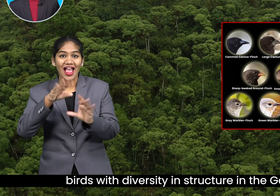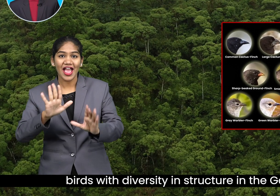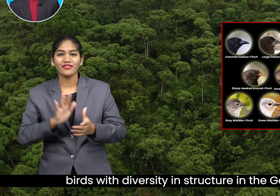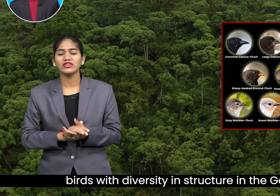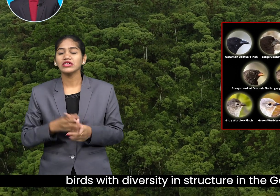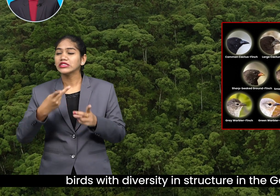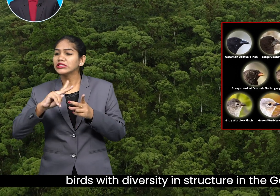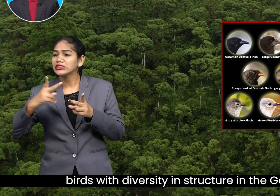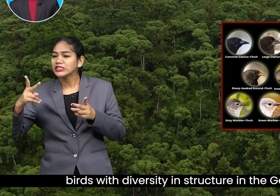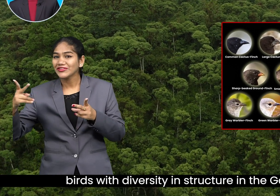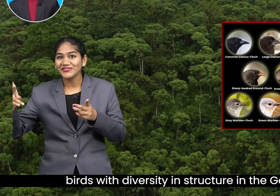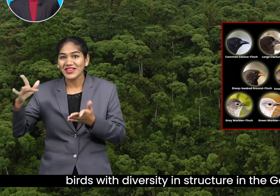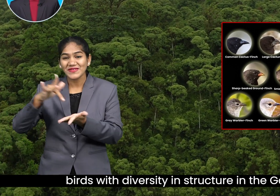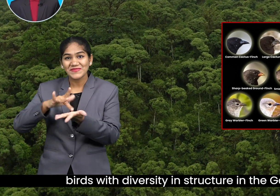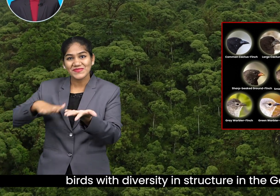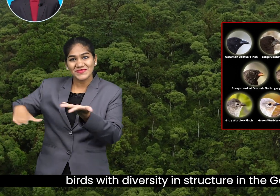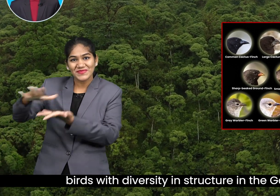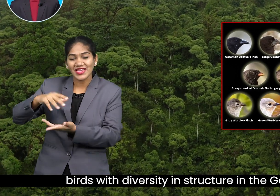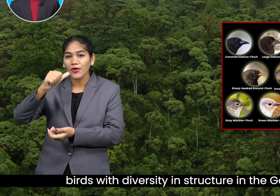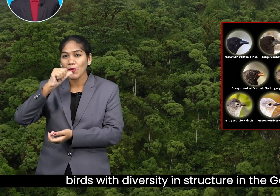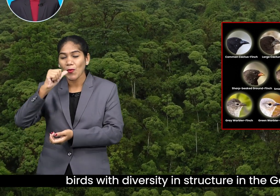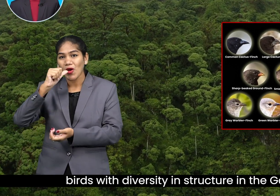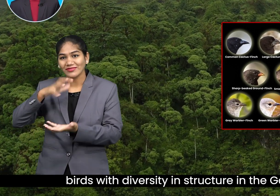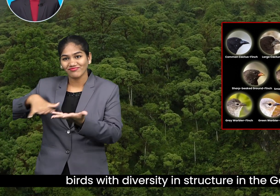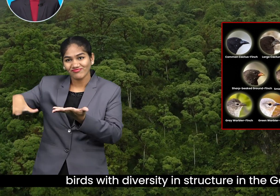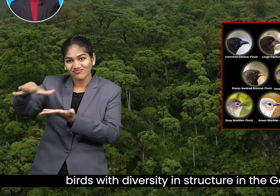structure in the Galapagos Islands.